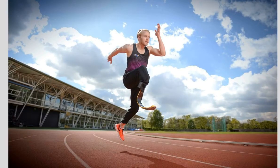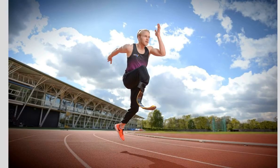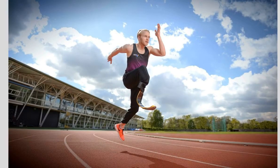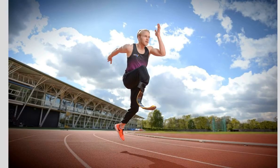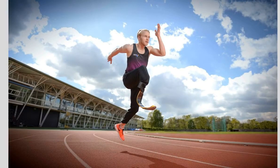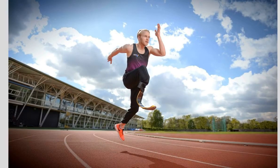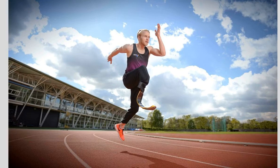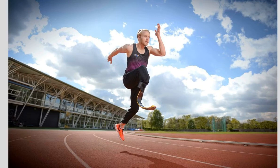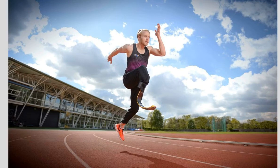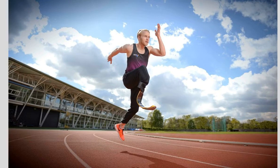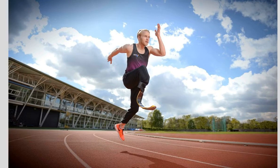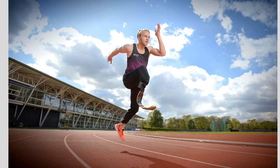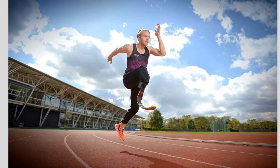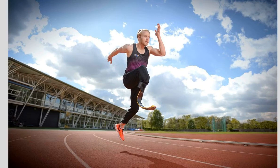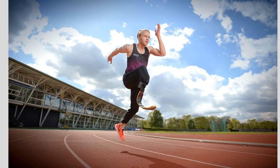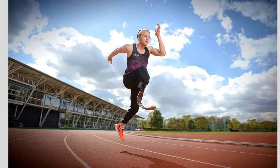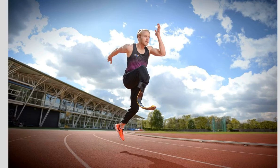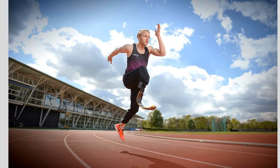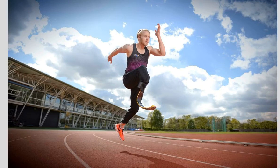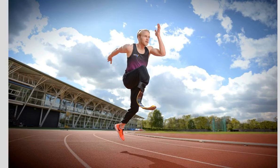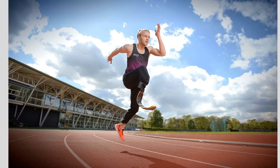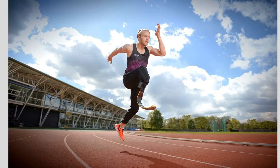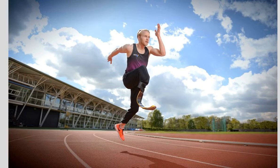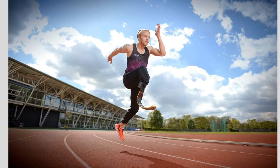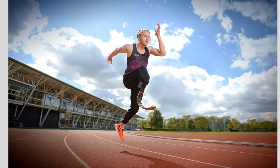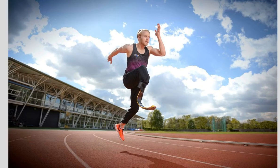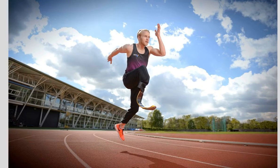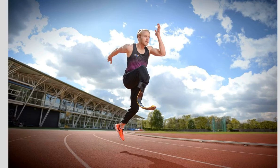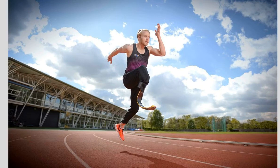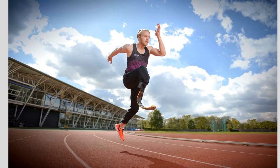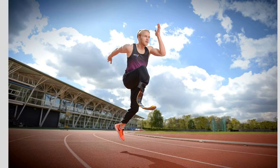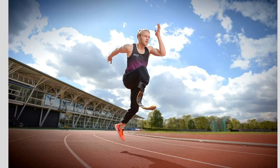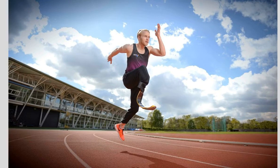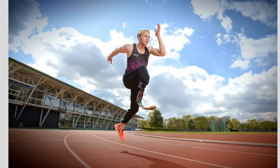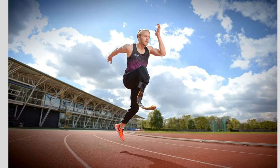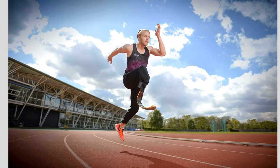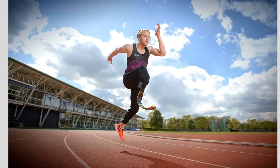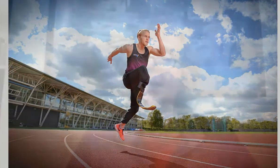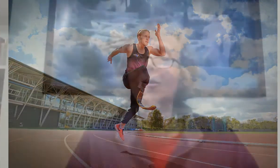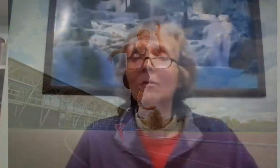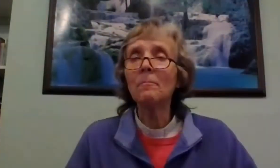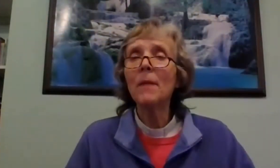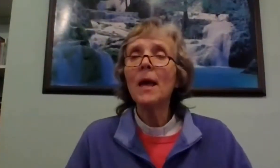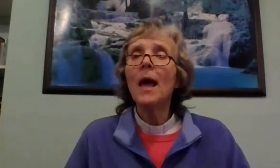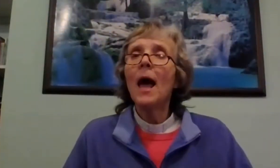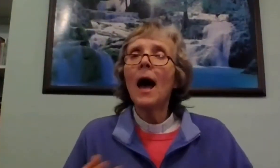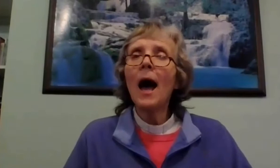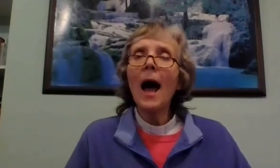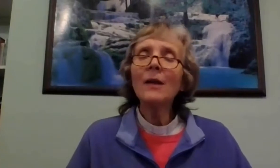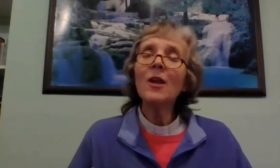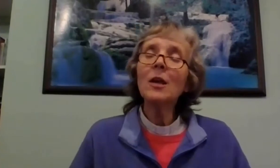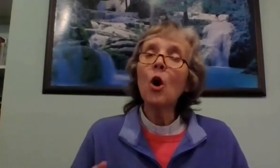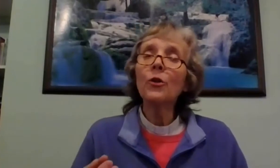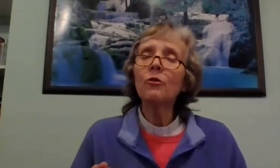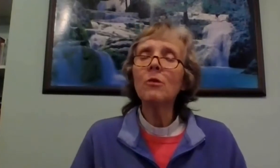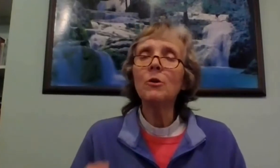hard. And eventually he was selected for the 2012 Paralympics. And he got through to